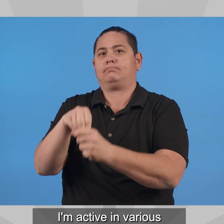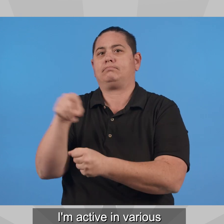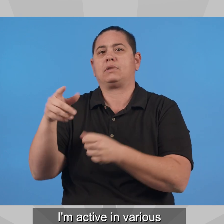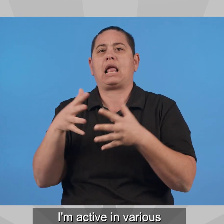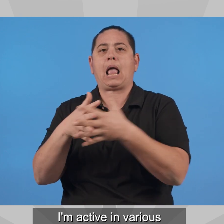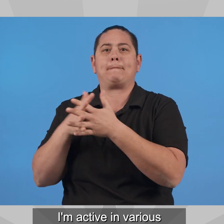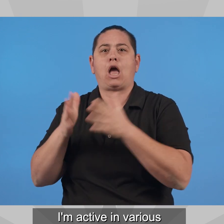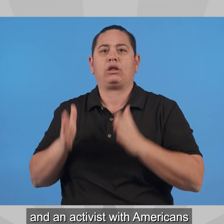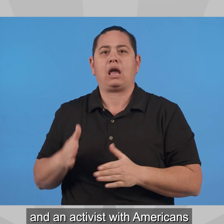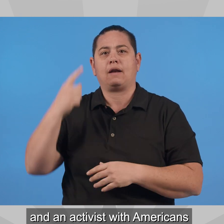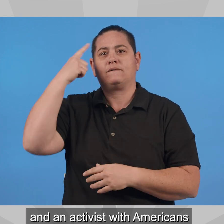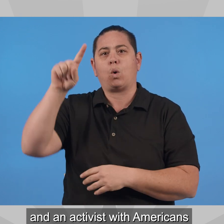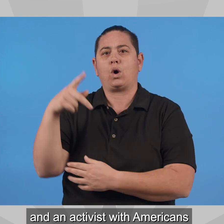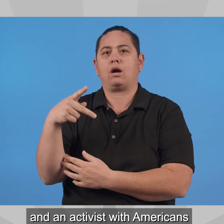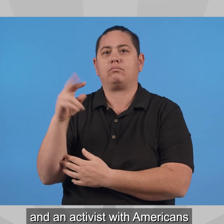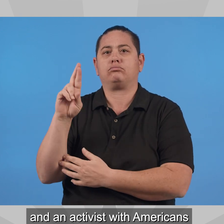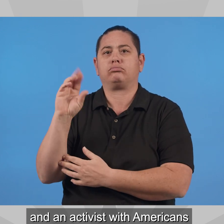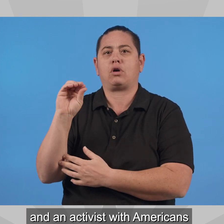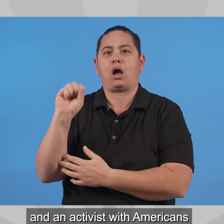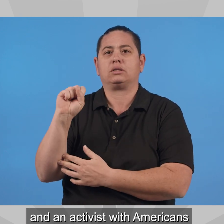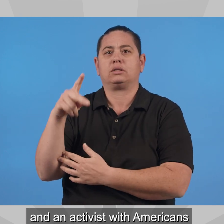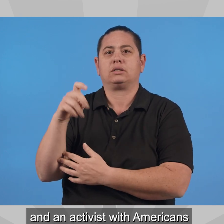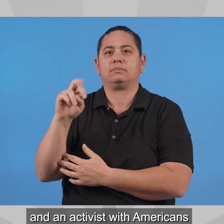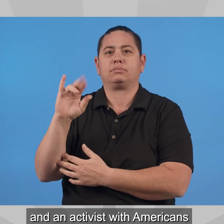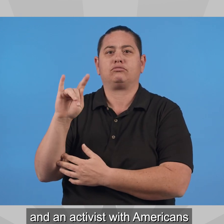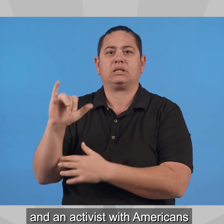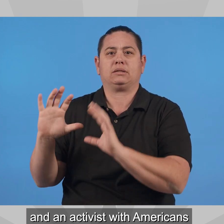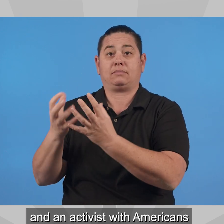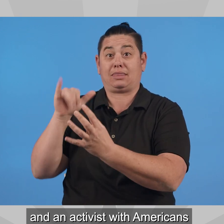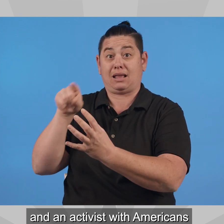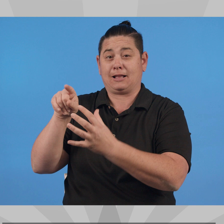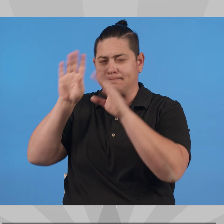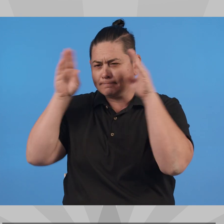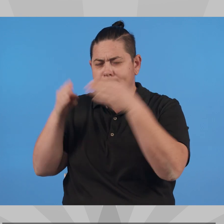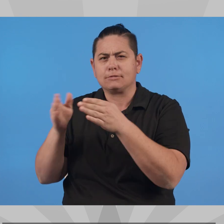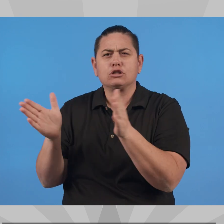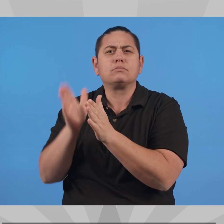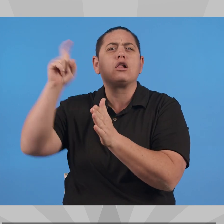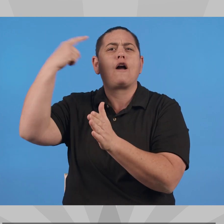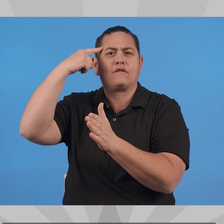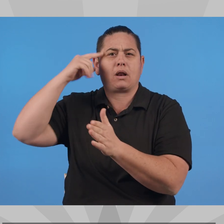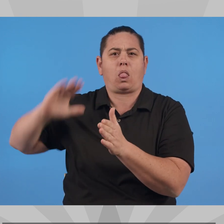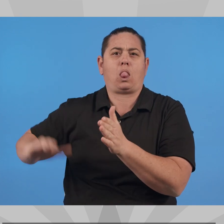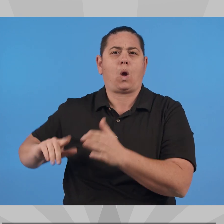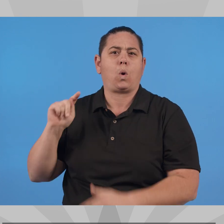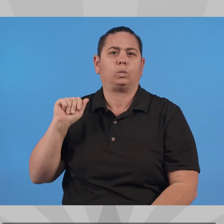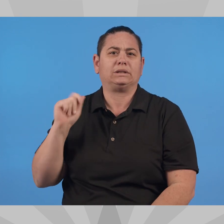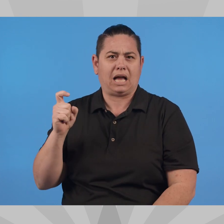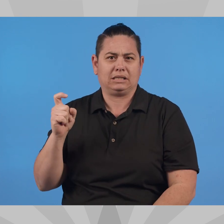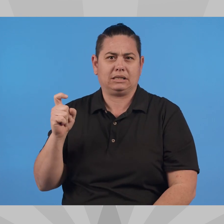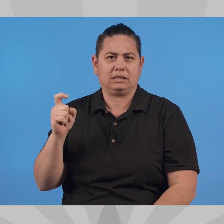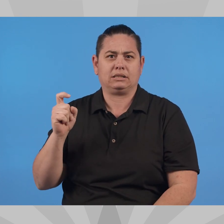Second Amendment groups and an activist with Americans for Prosperity in pursuit of smaller government and lower